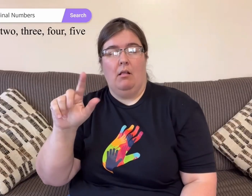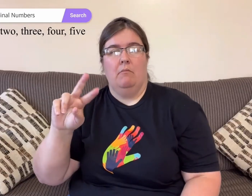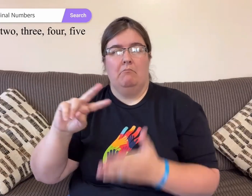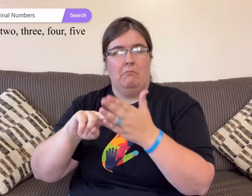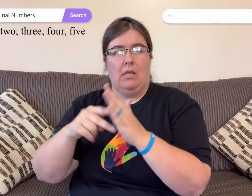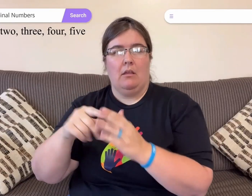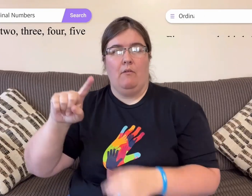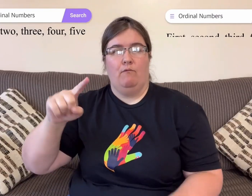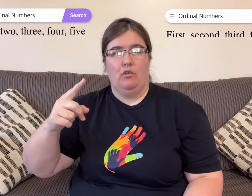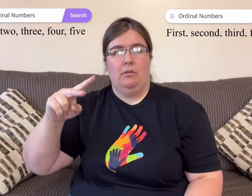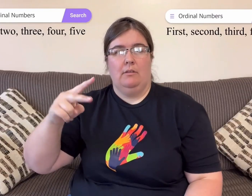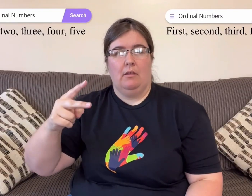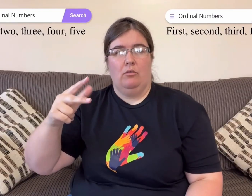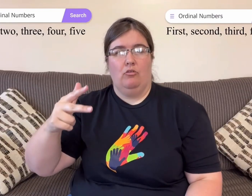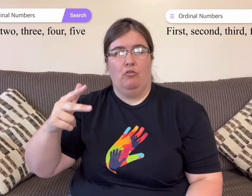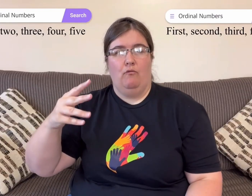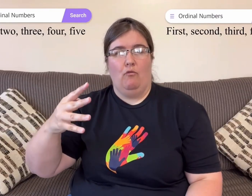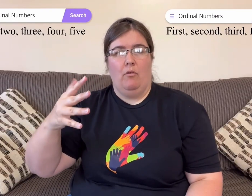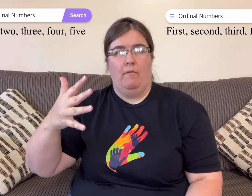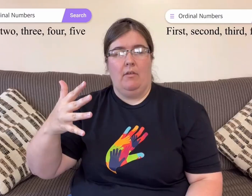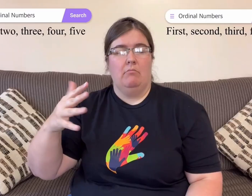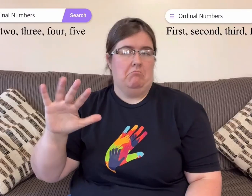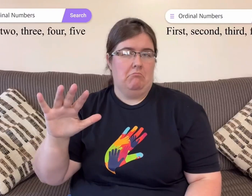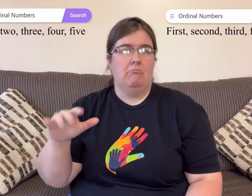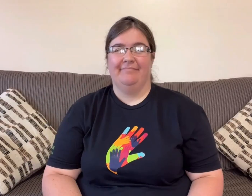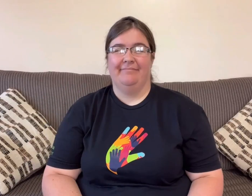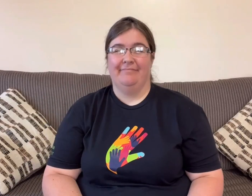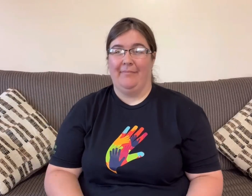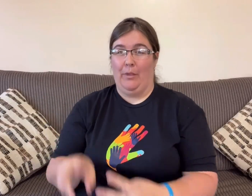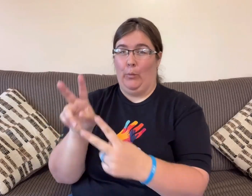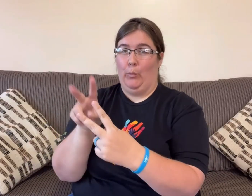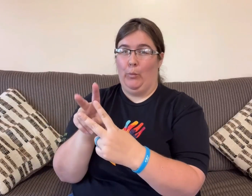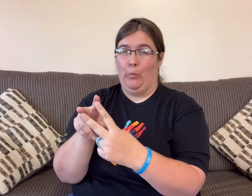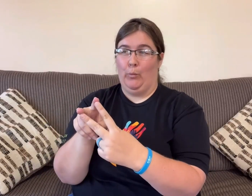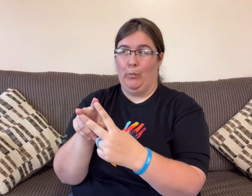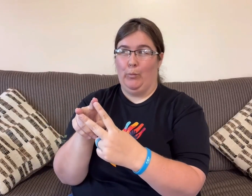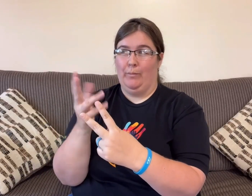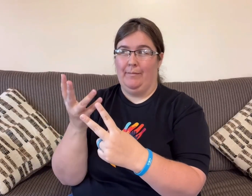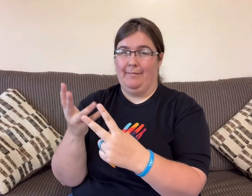meaning first, second, third, fourth, fifth. Just two. That's it.